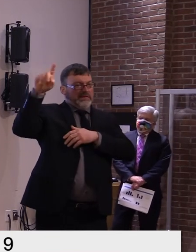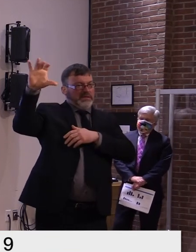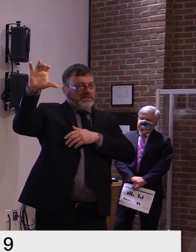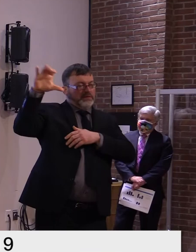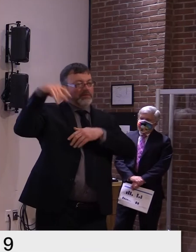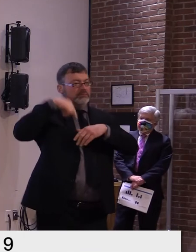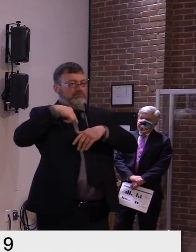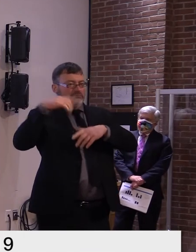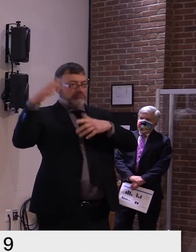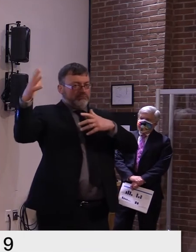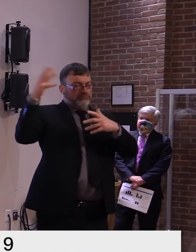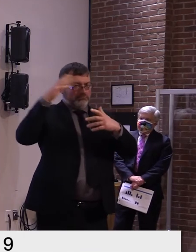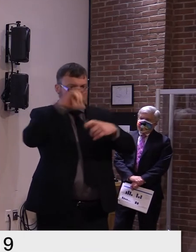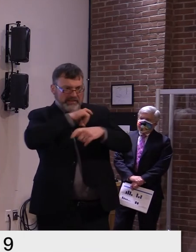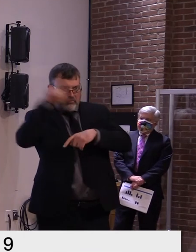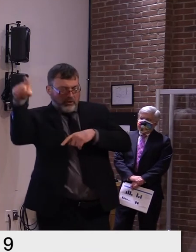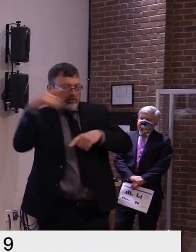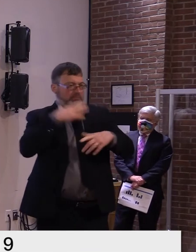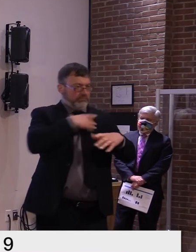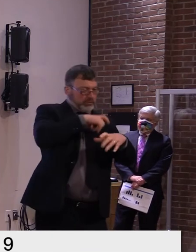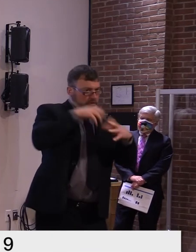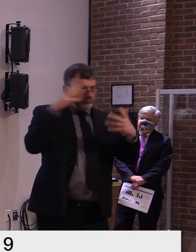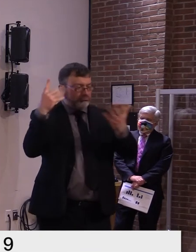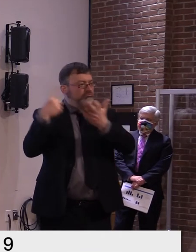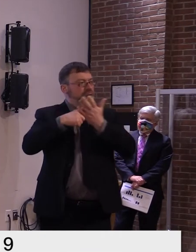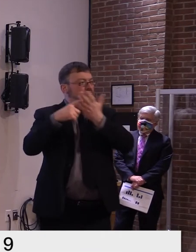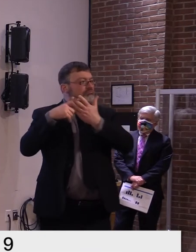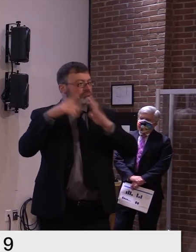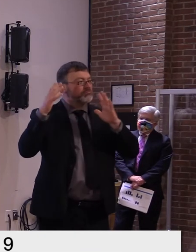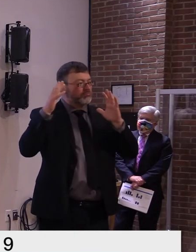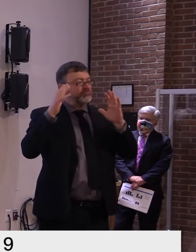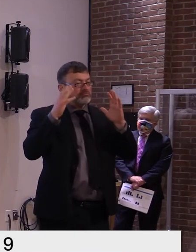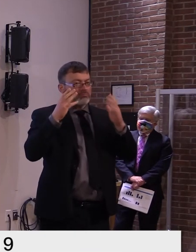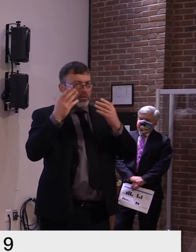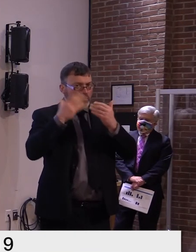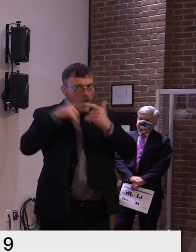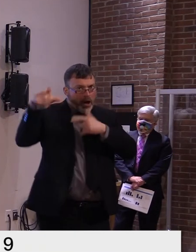potential tangents to what occurred in Washington on Wednesday.